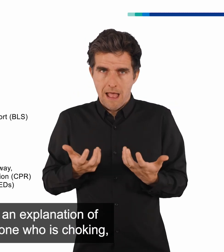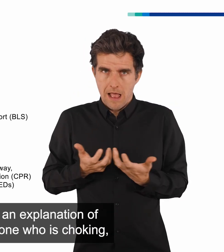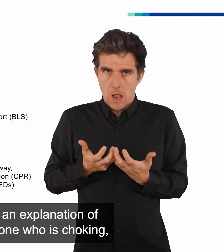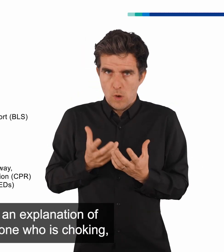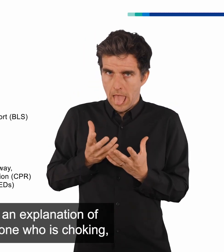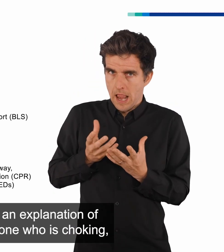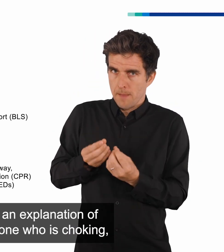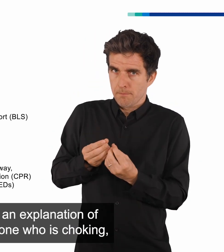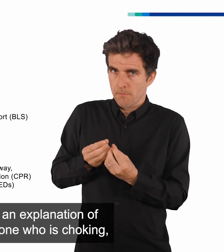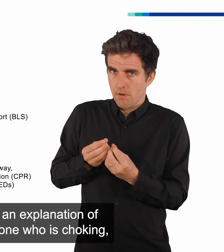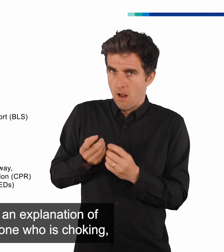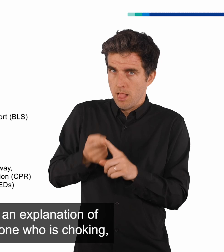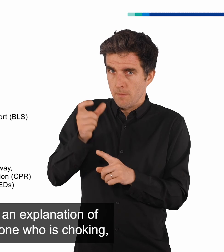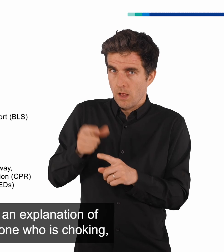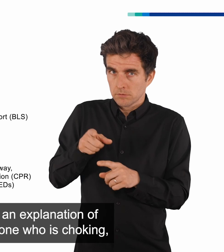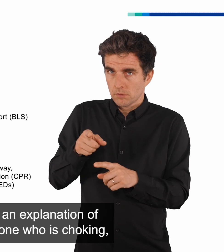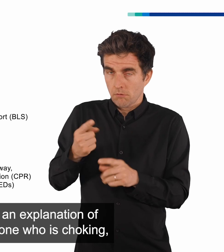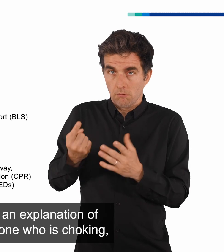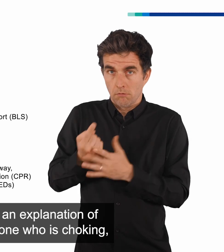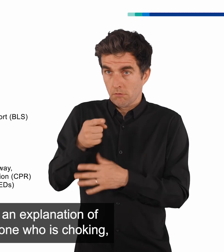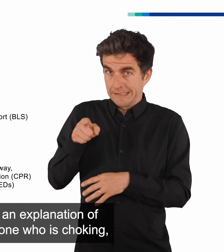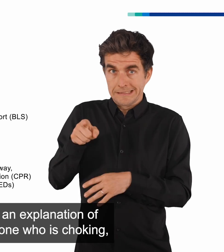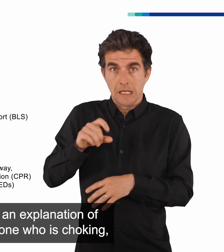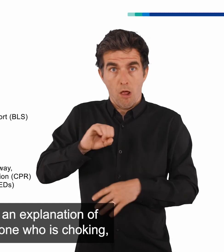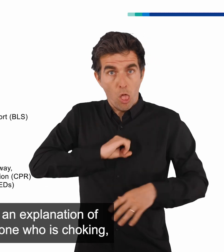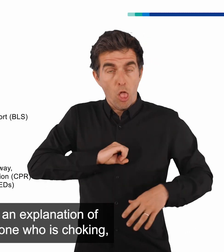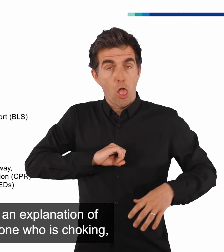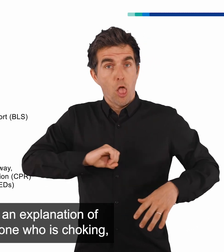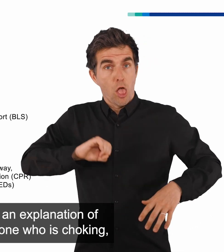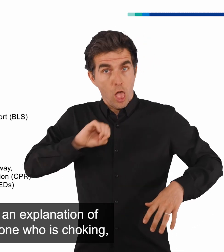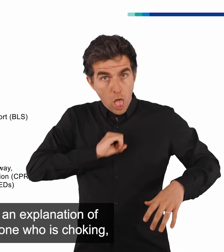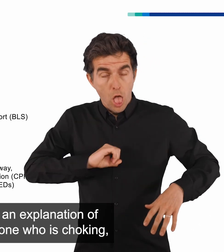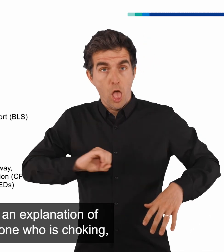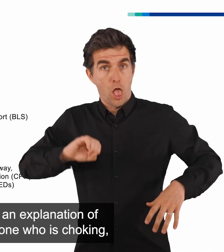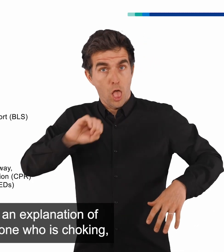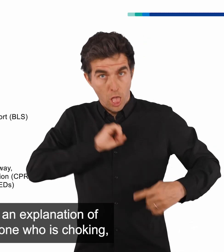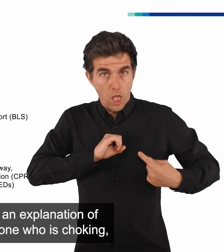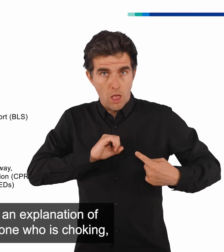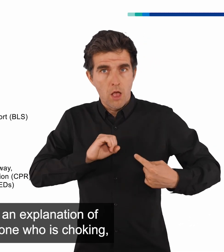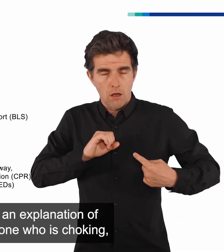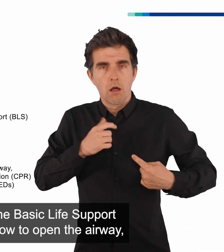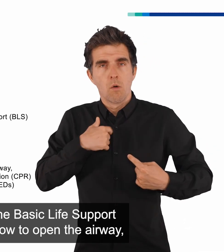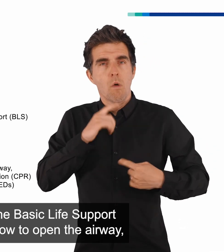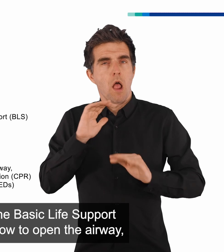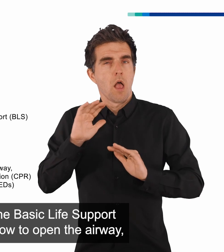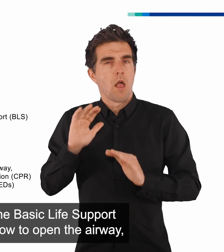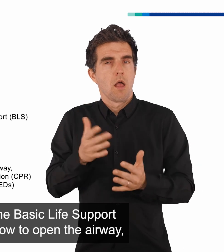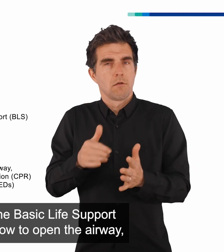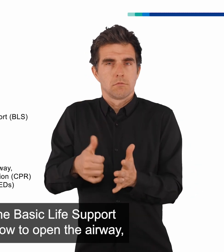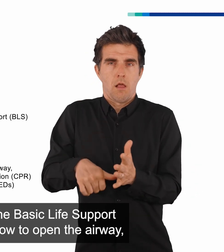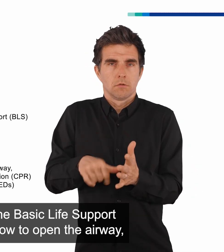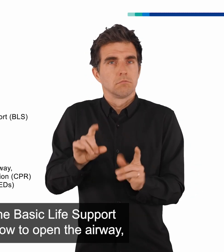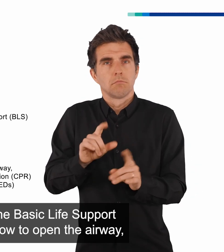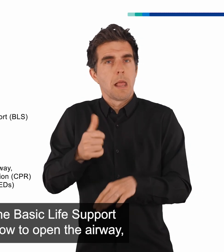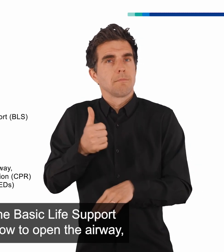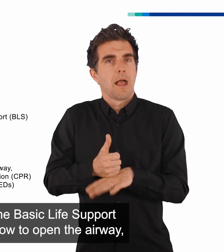airway, check for breathing, and perform cardiopulmonary resuscitation, CPR. It will